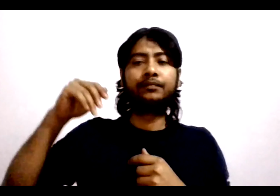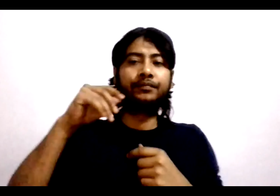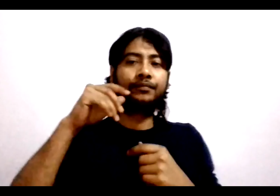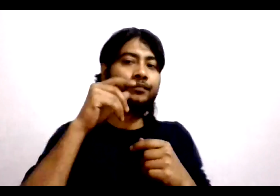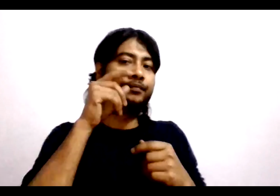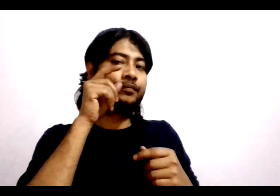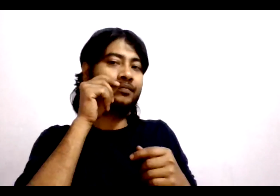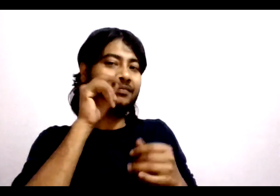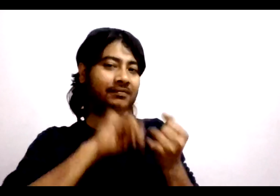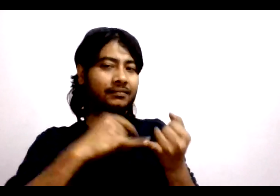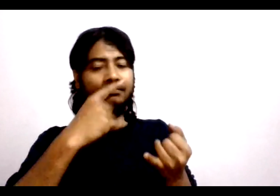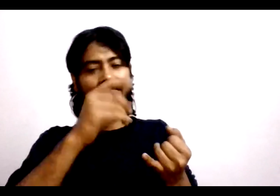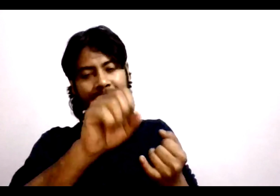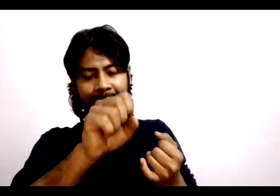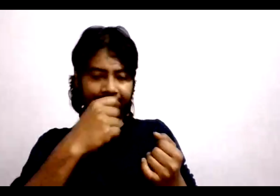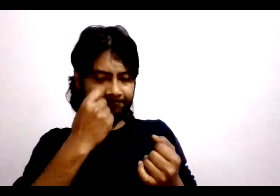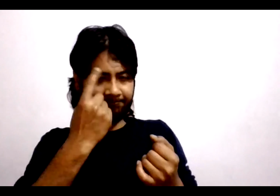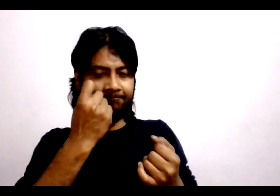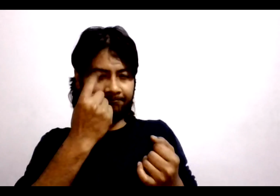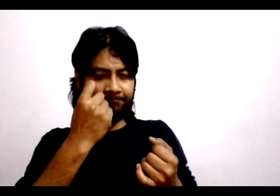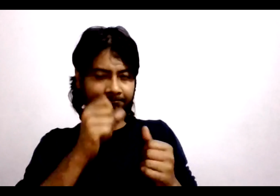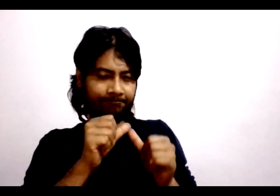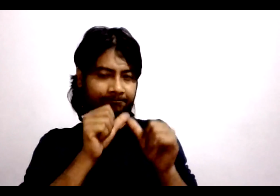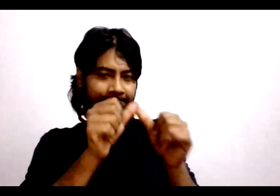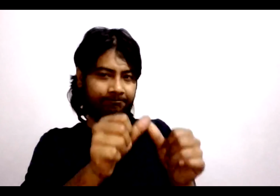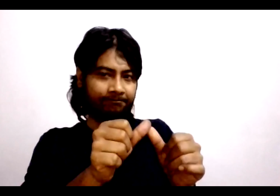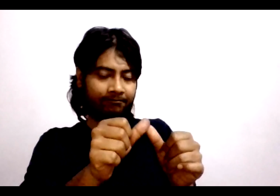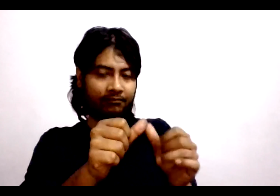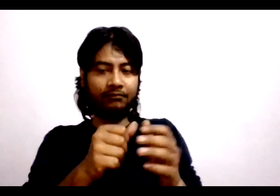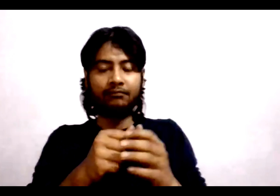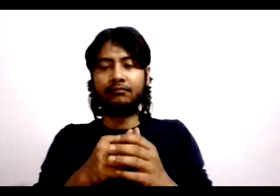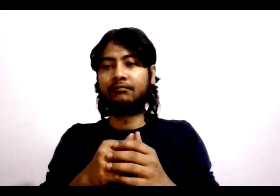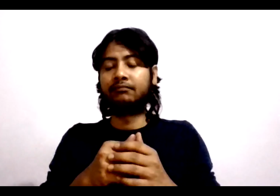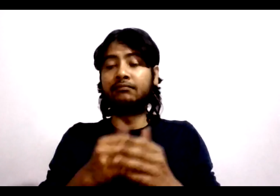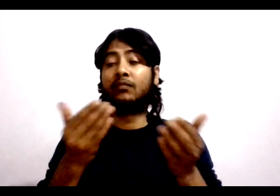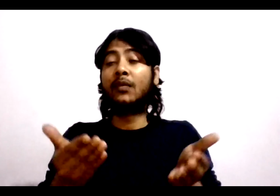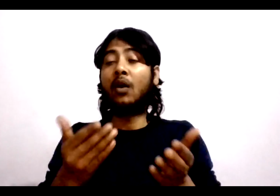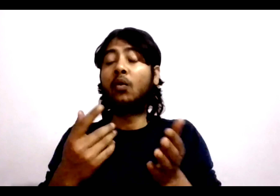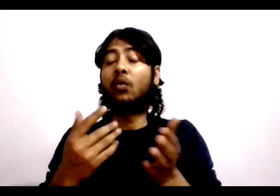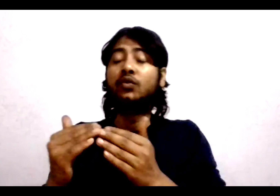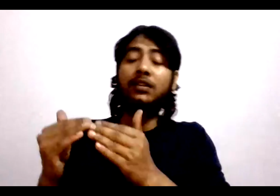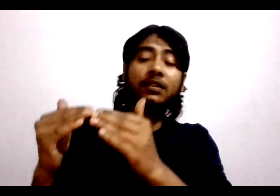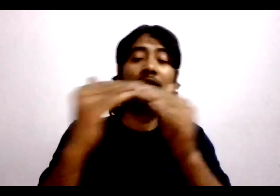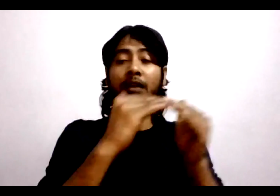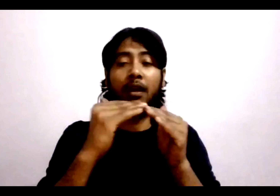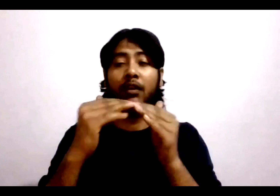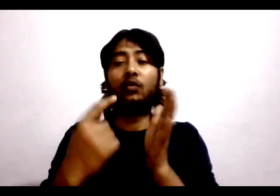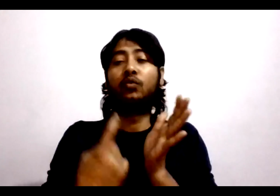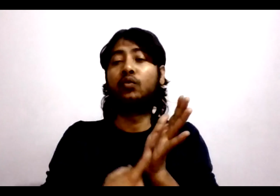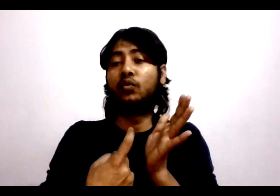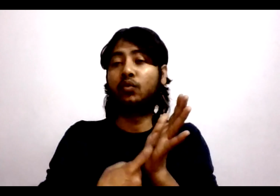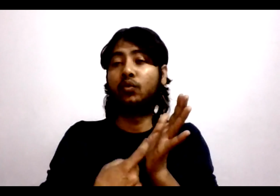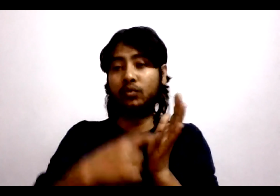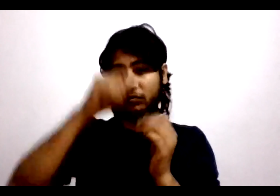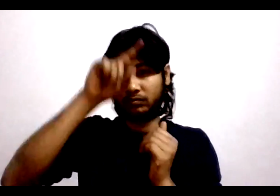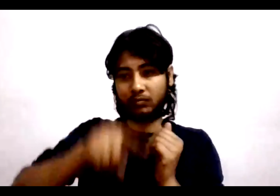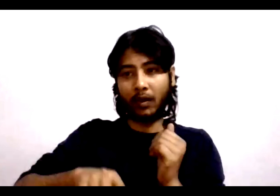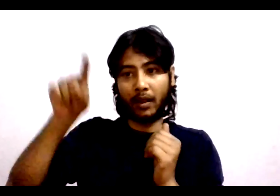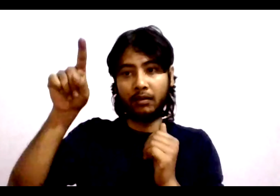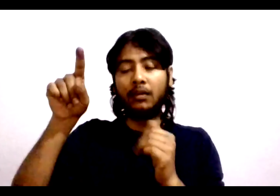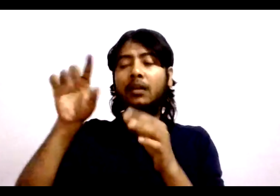point. So the standard that we have in the country on the built environment, they provide